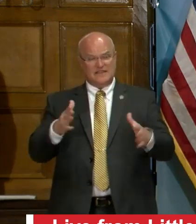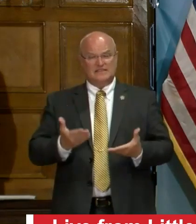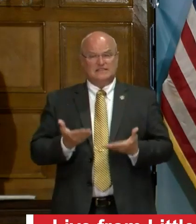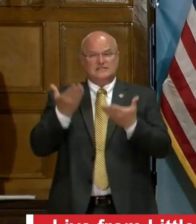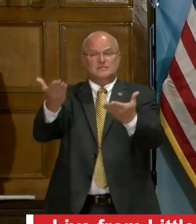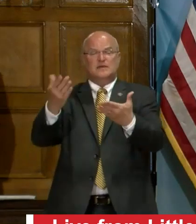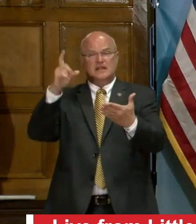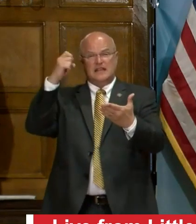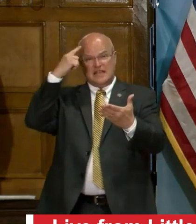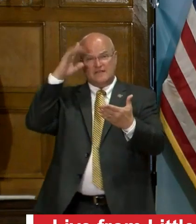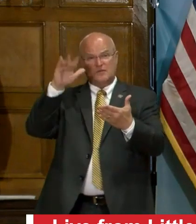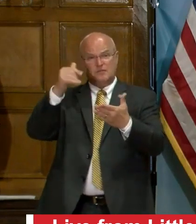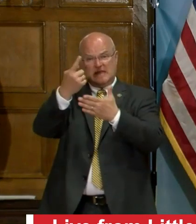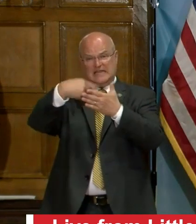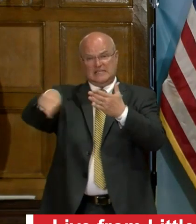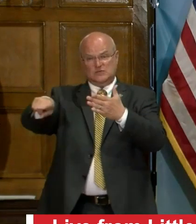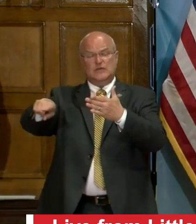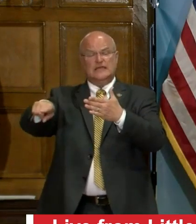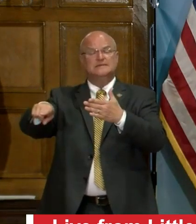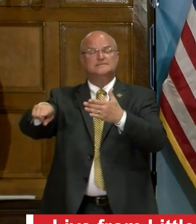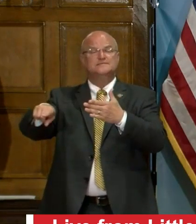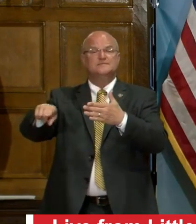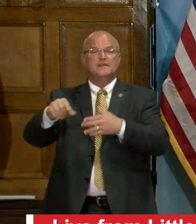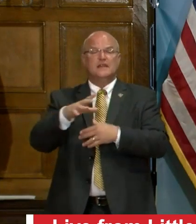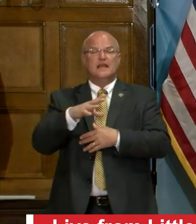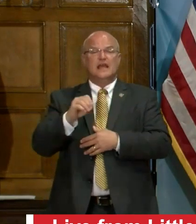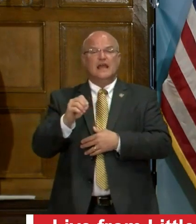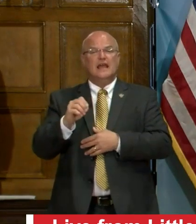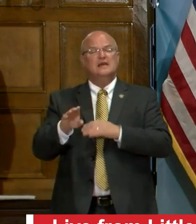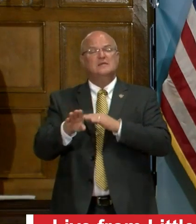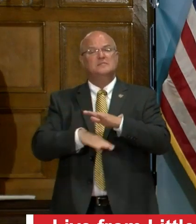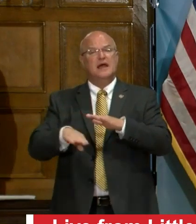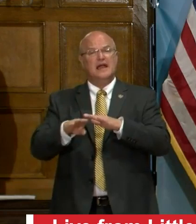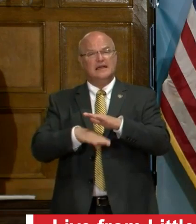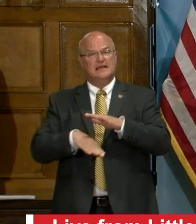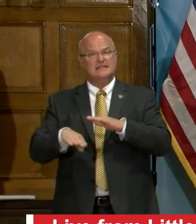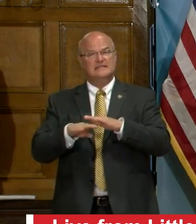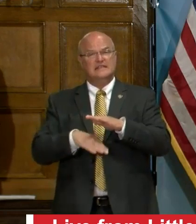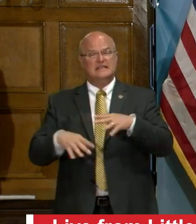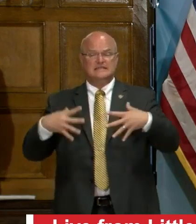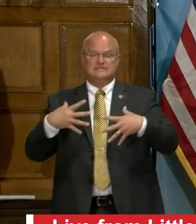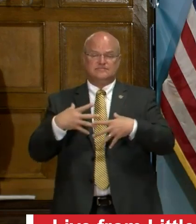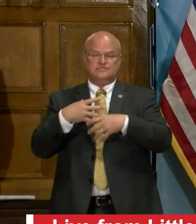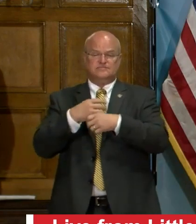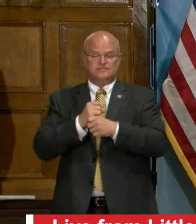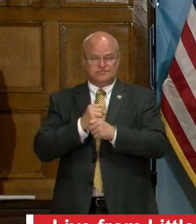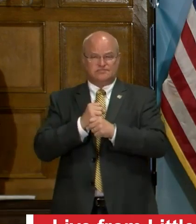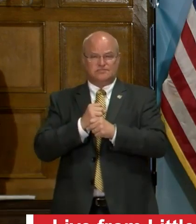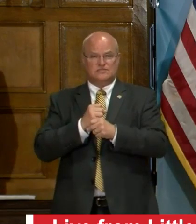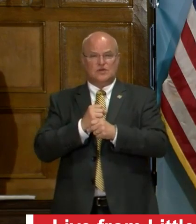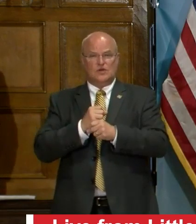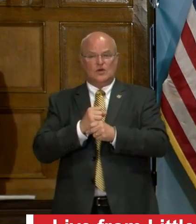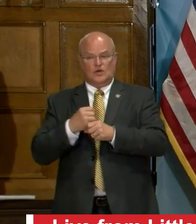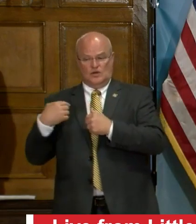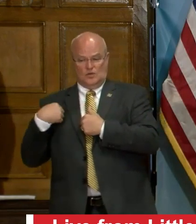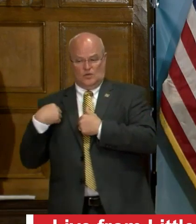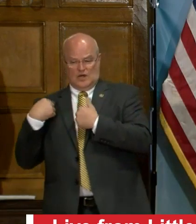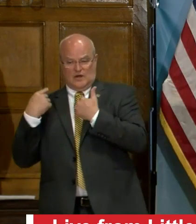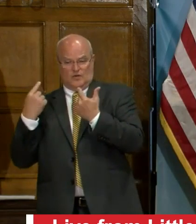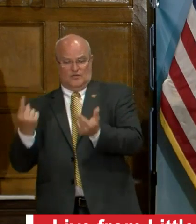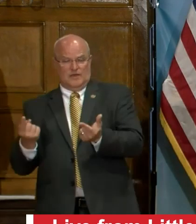governor by next week, into next week, and basically it's going to be a summary of where we've